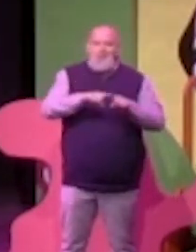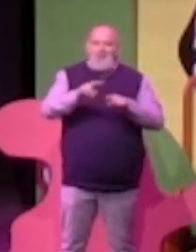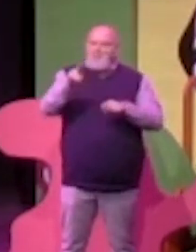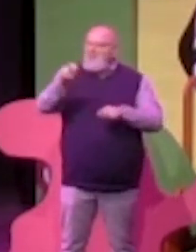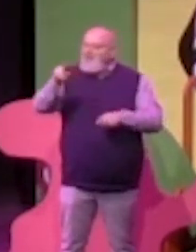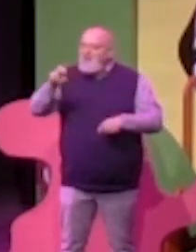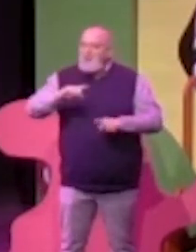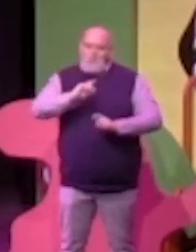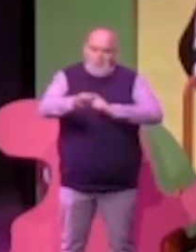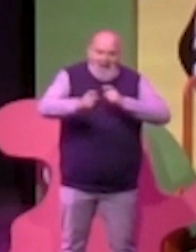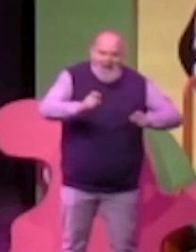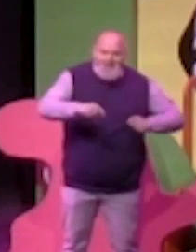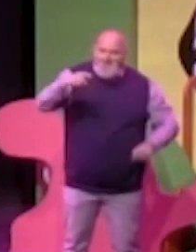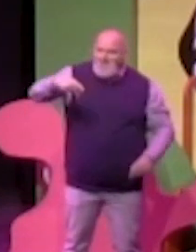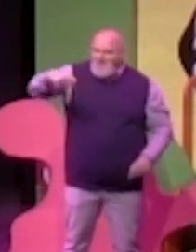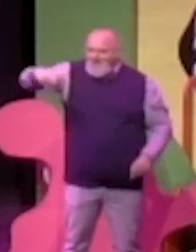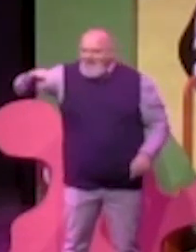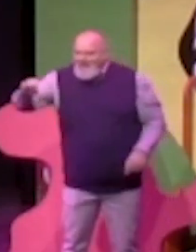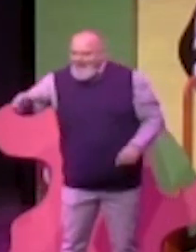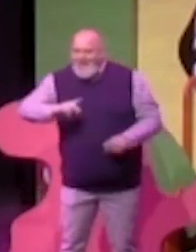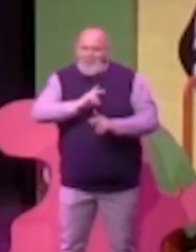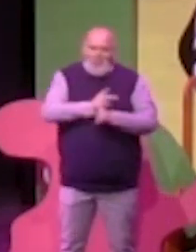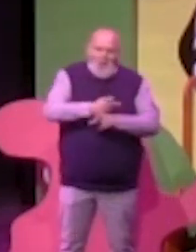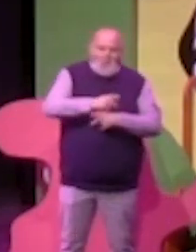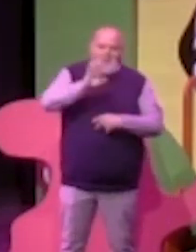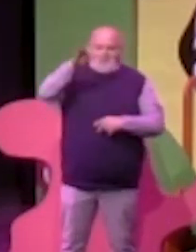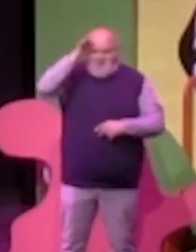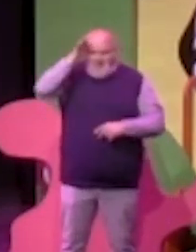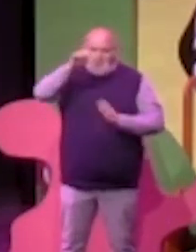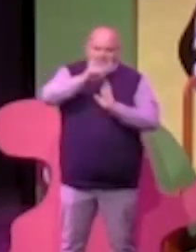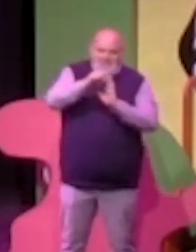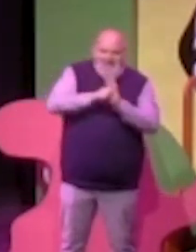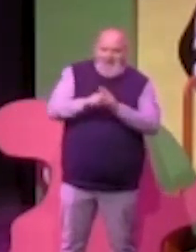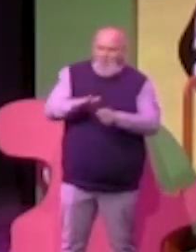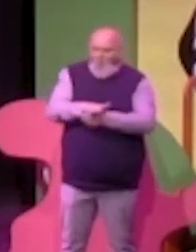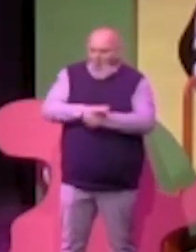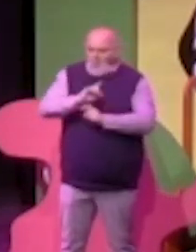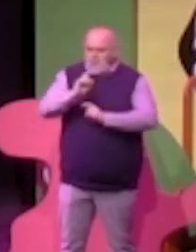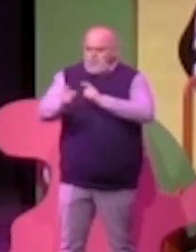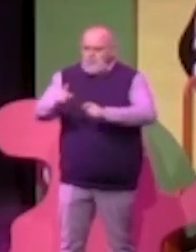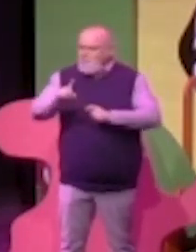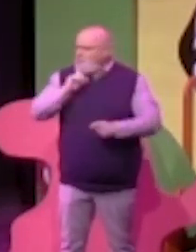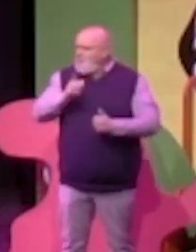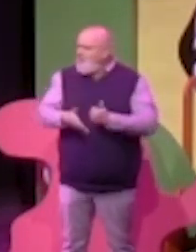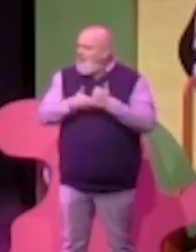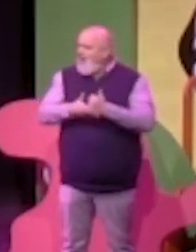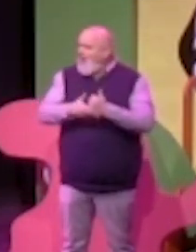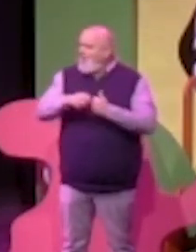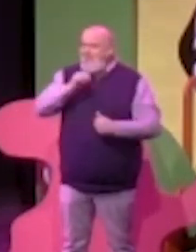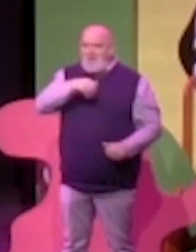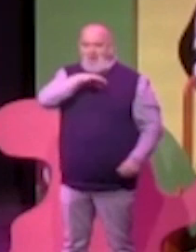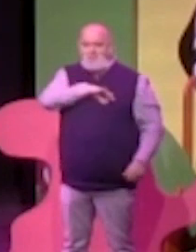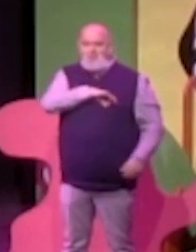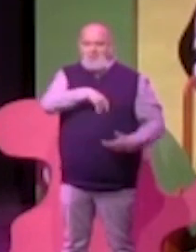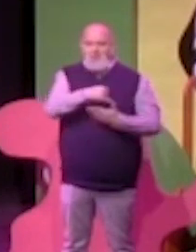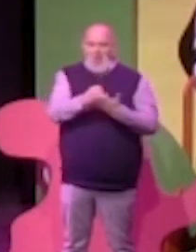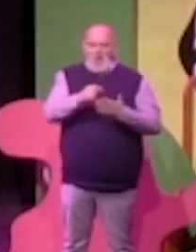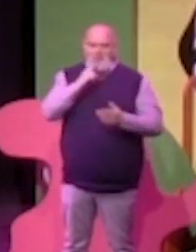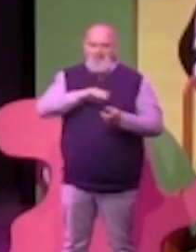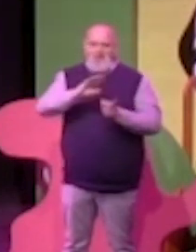any number of government initiatives, federal, state, local, have really helped the nonprofit arts and